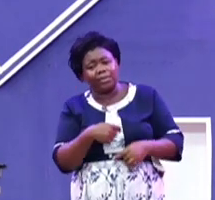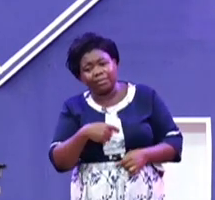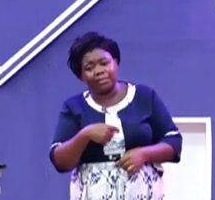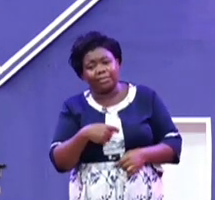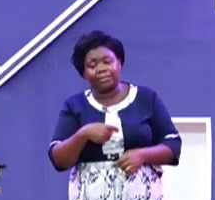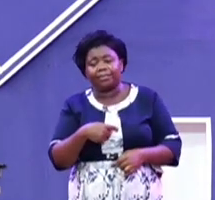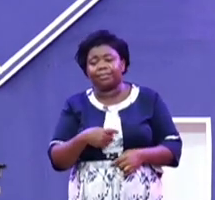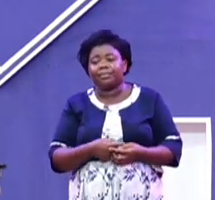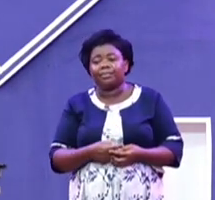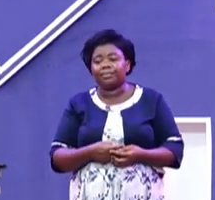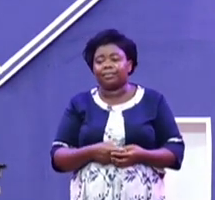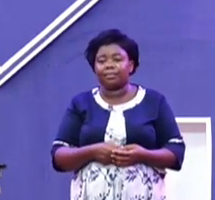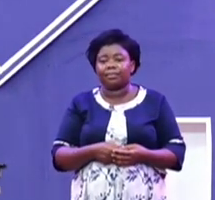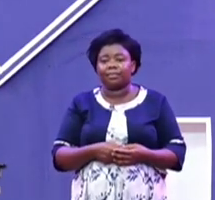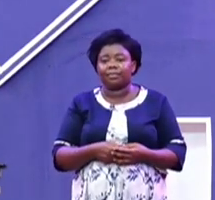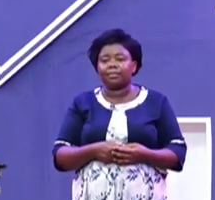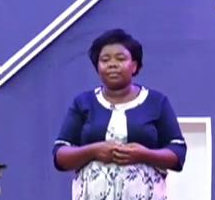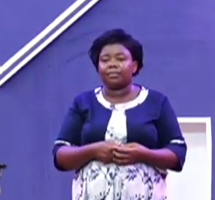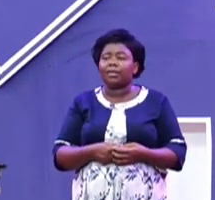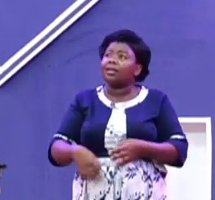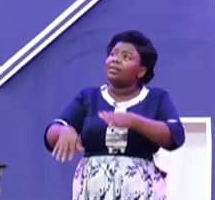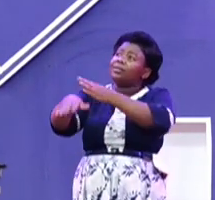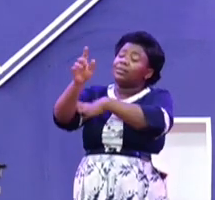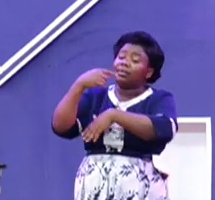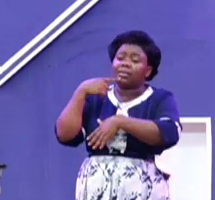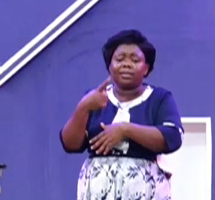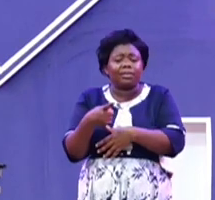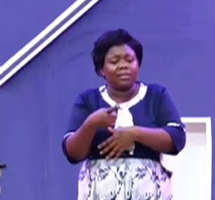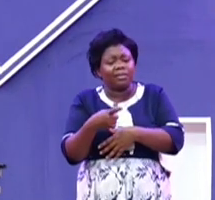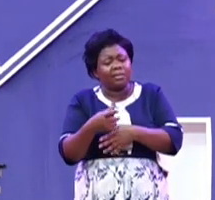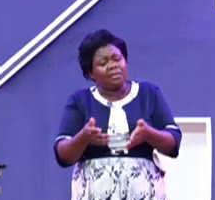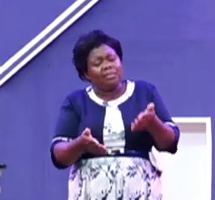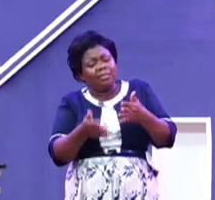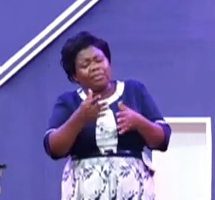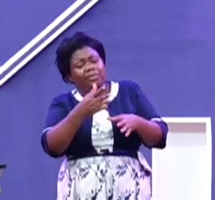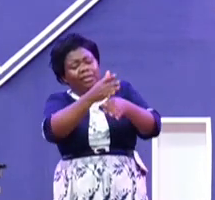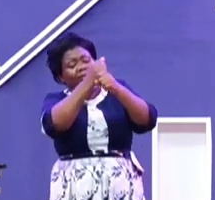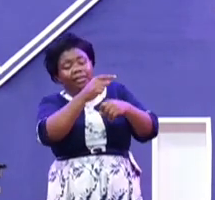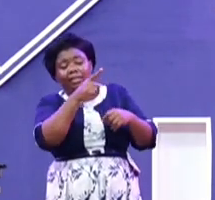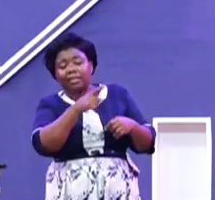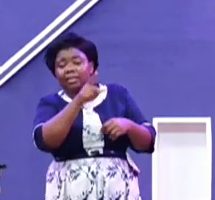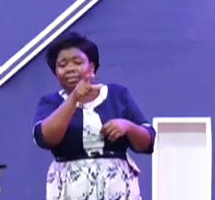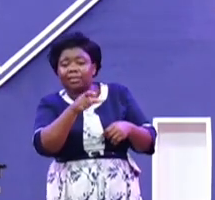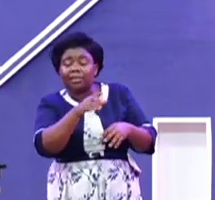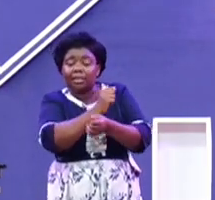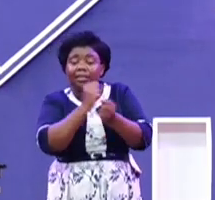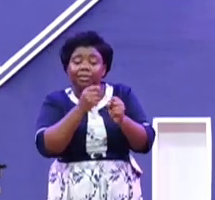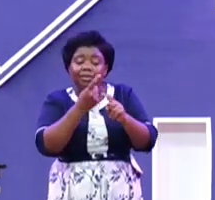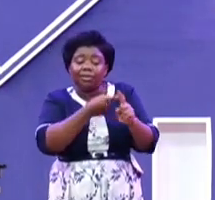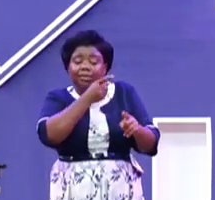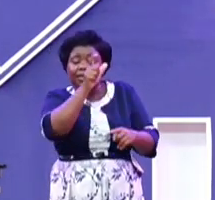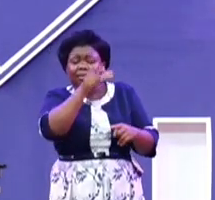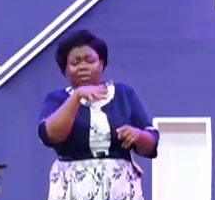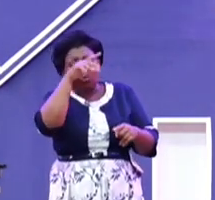shouldn't sleep. He has to do this for me. Katonda nagamba. Obo yogwala bamu obwesige. Yevuloko ziwe jevunavaru. Wachite